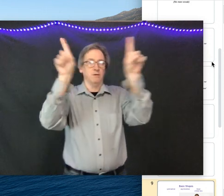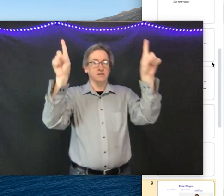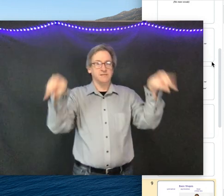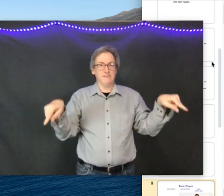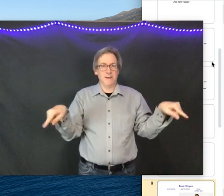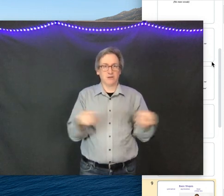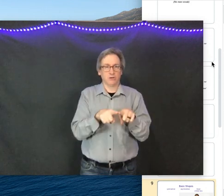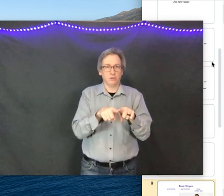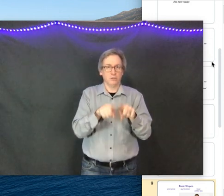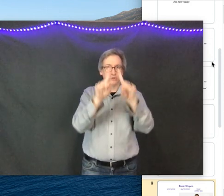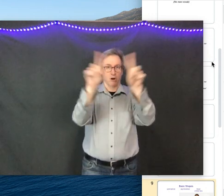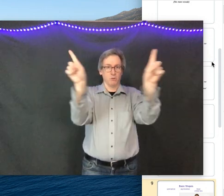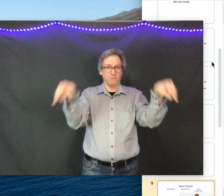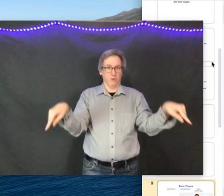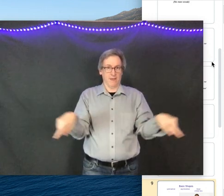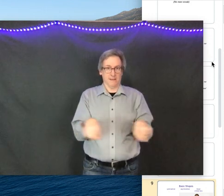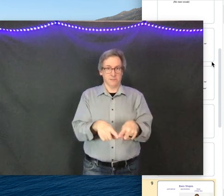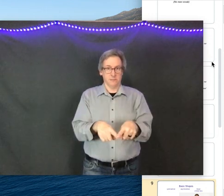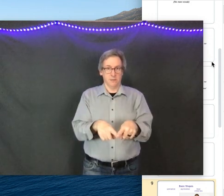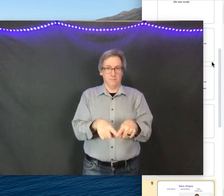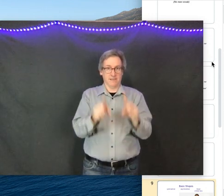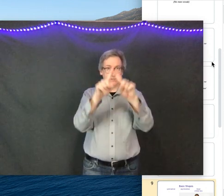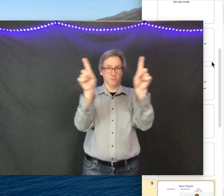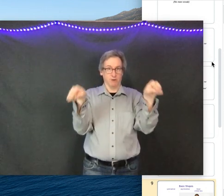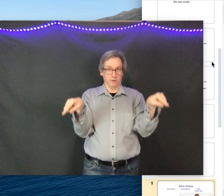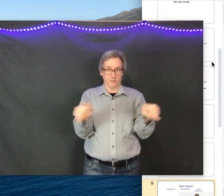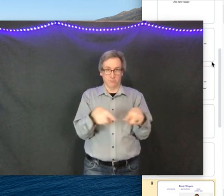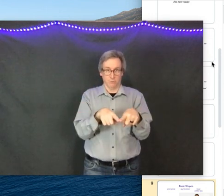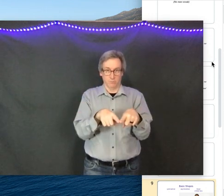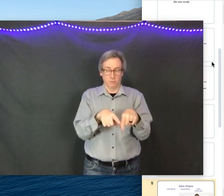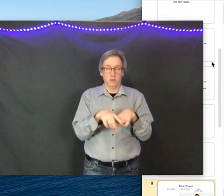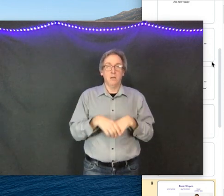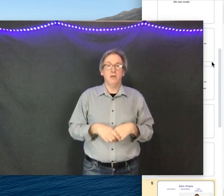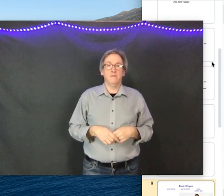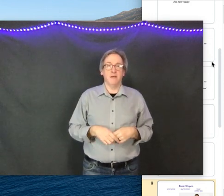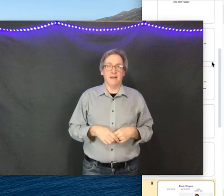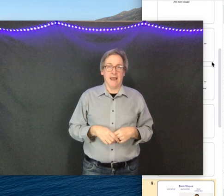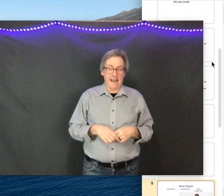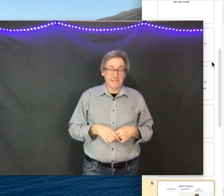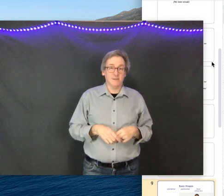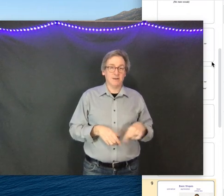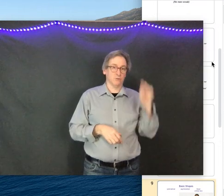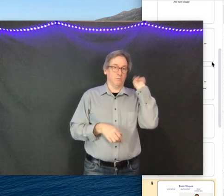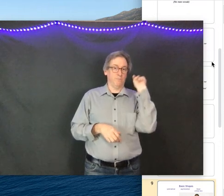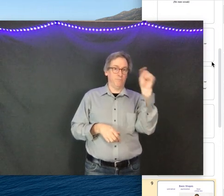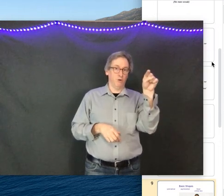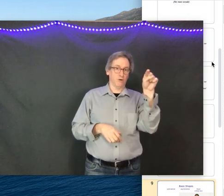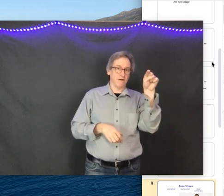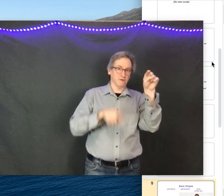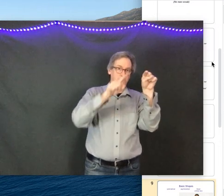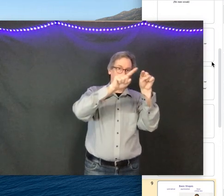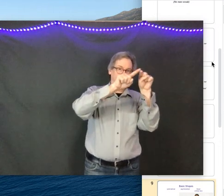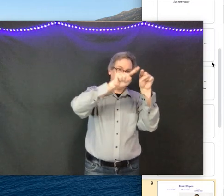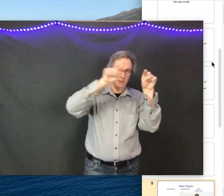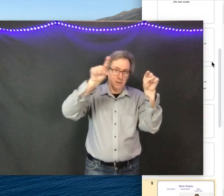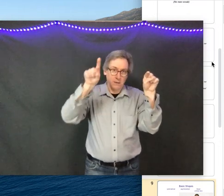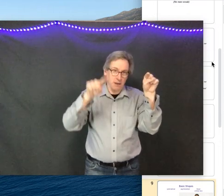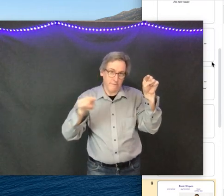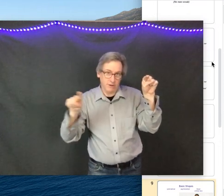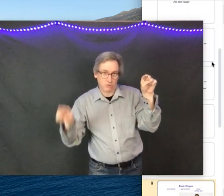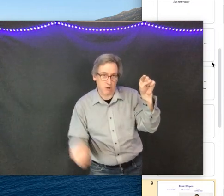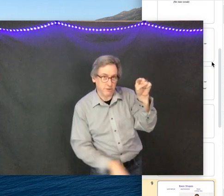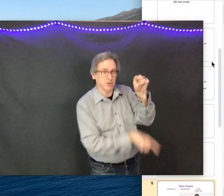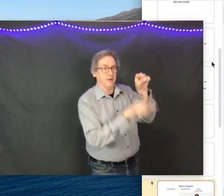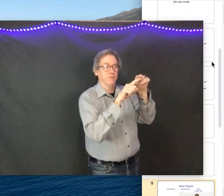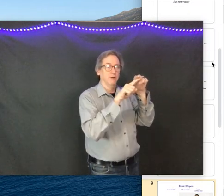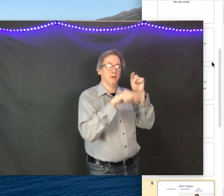So symmetrical, draw with both hands because they're mirror image. Boom. Then asymmetrical, put a reference point and